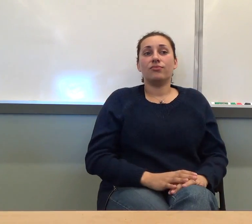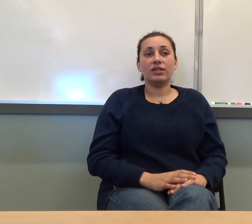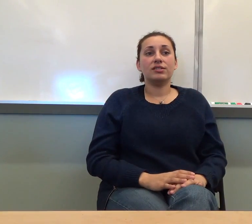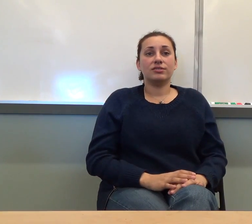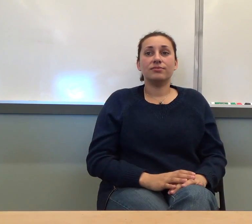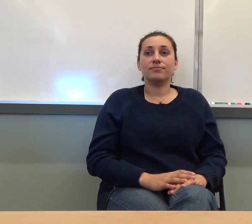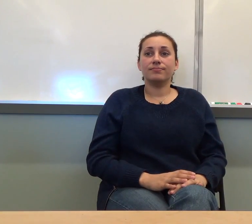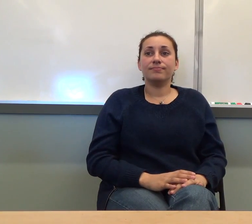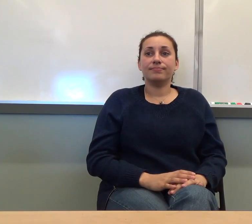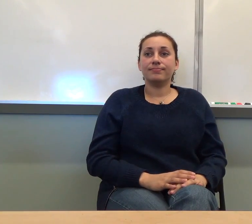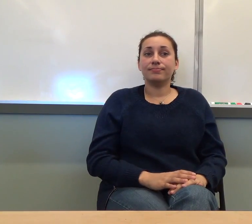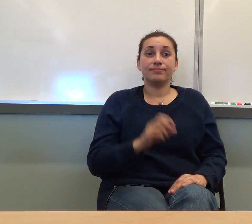All right.